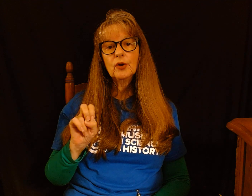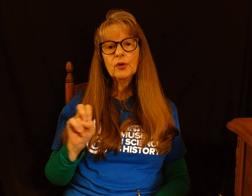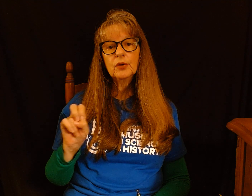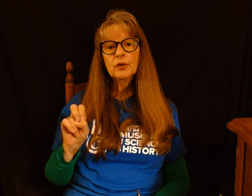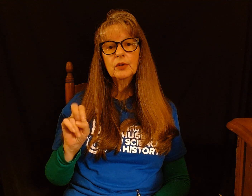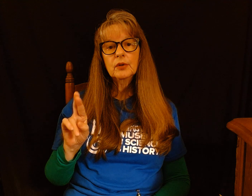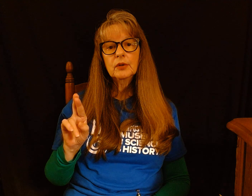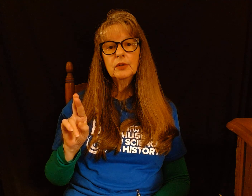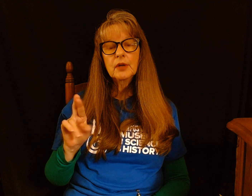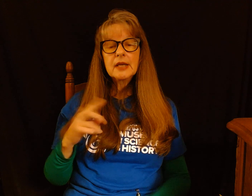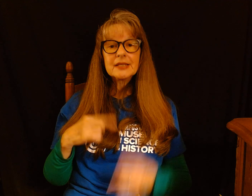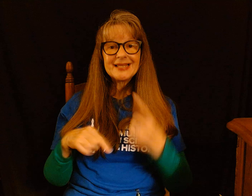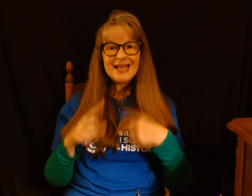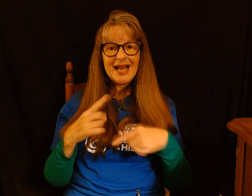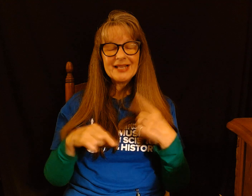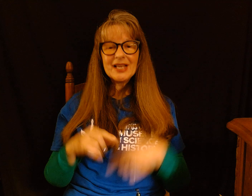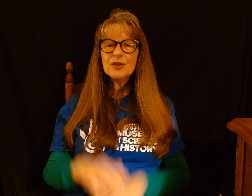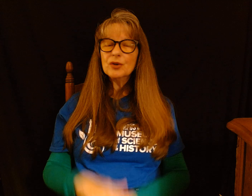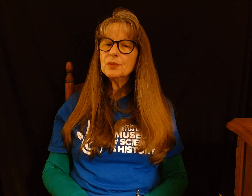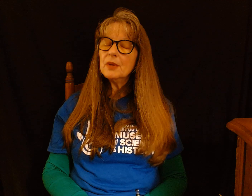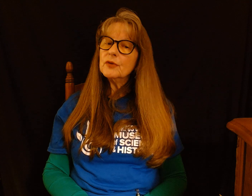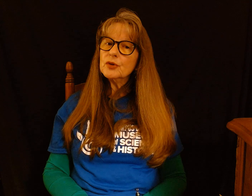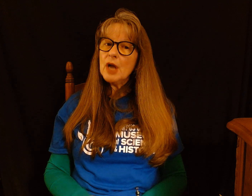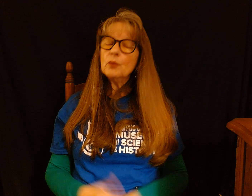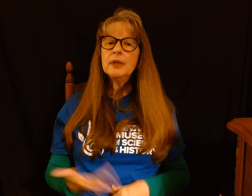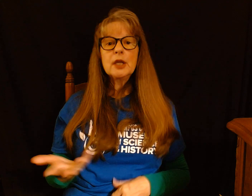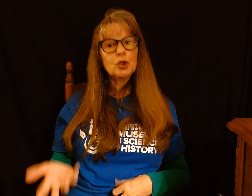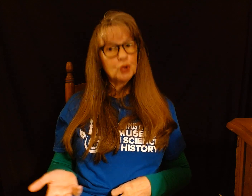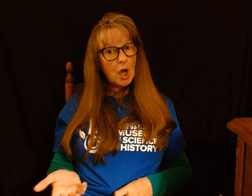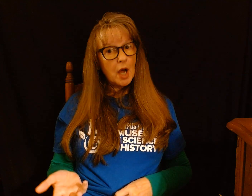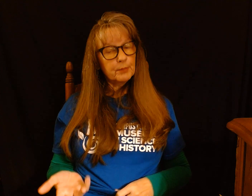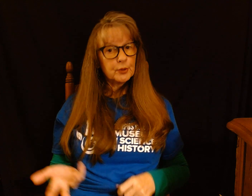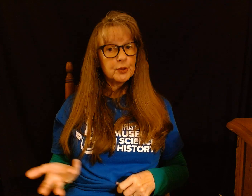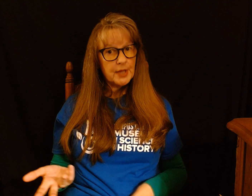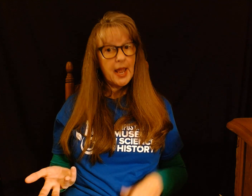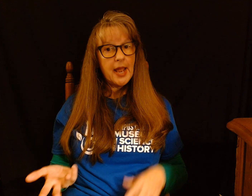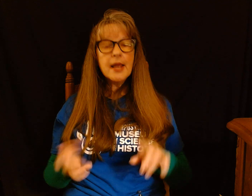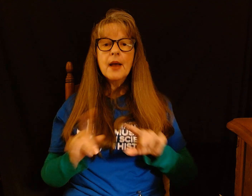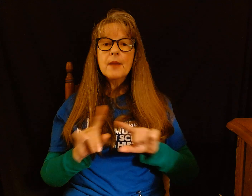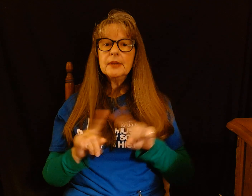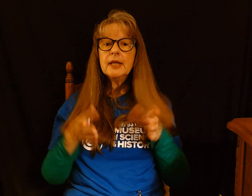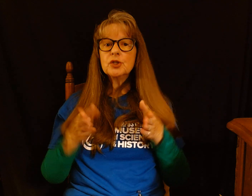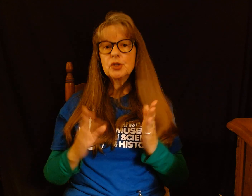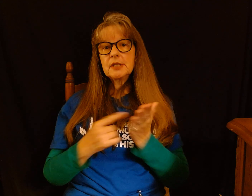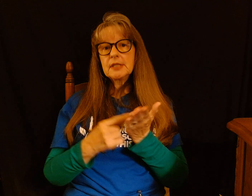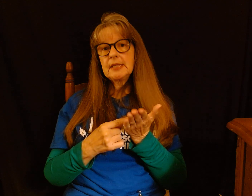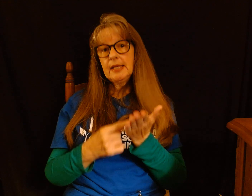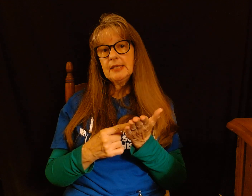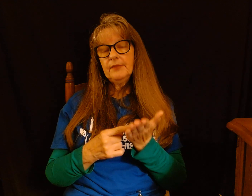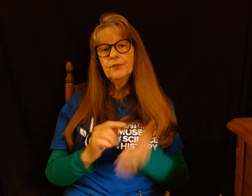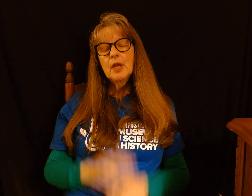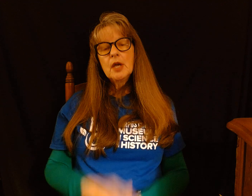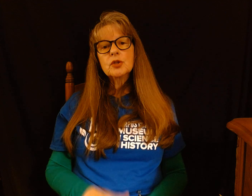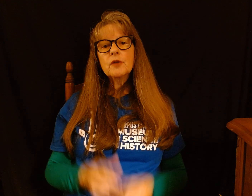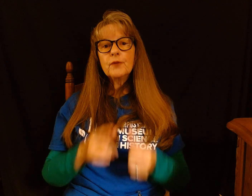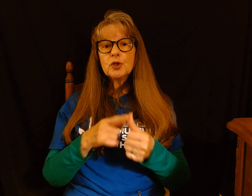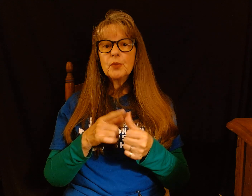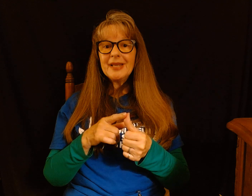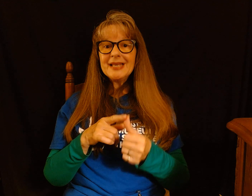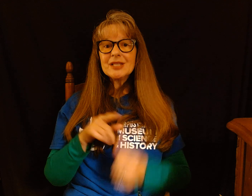pioneer signs, and there's not really a lot per se, but let's just discuss it. So the first one is the